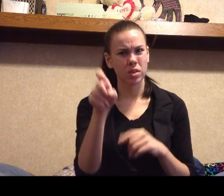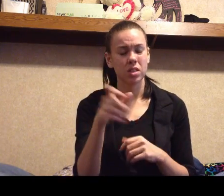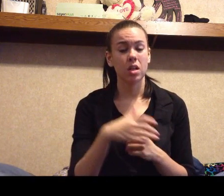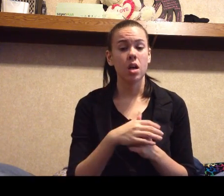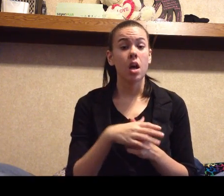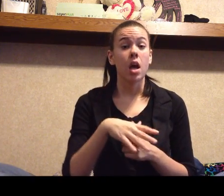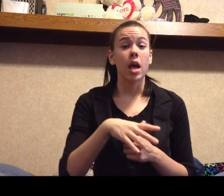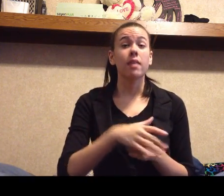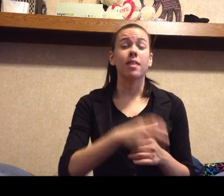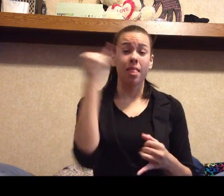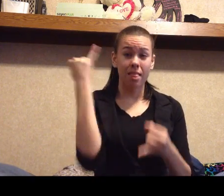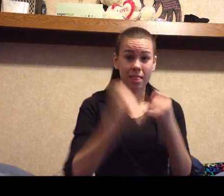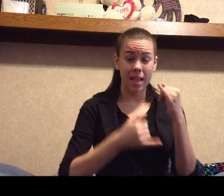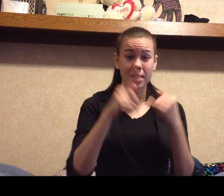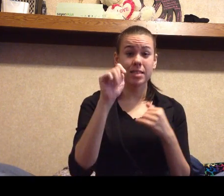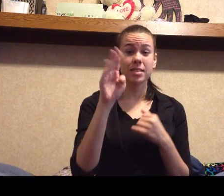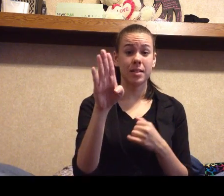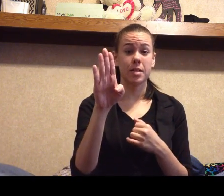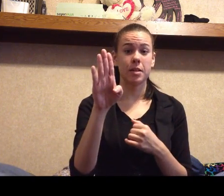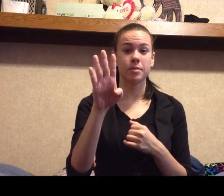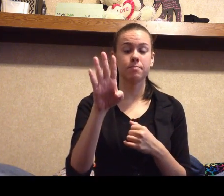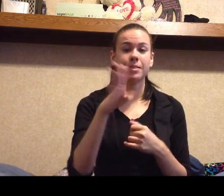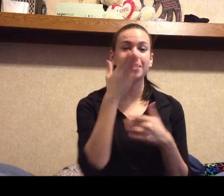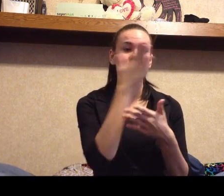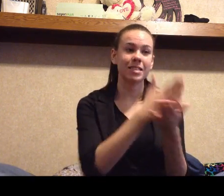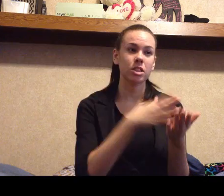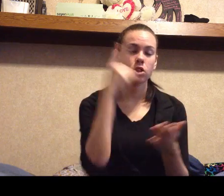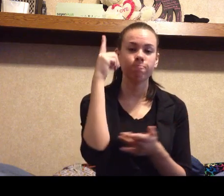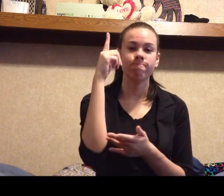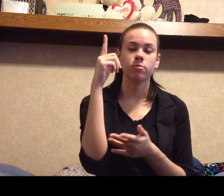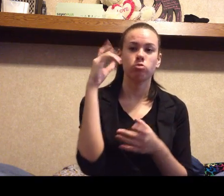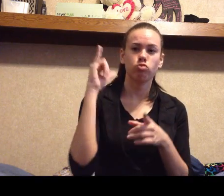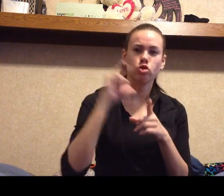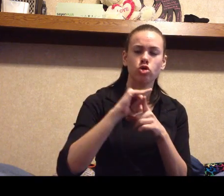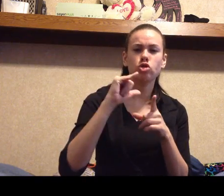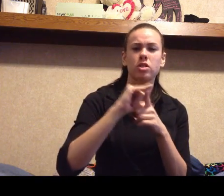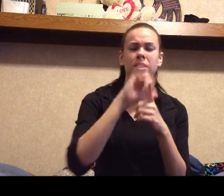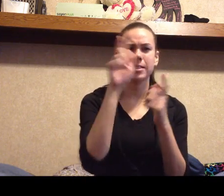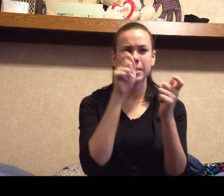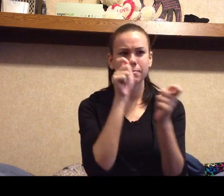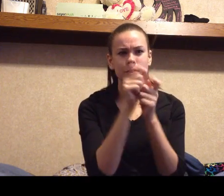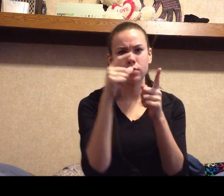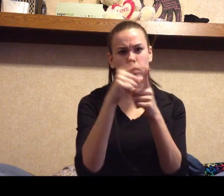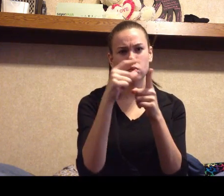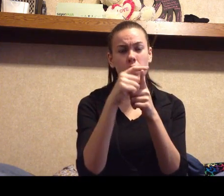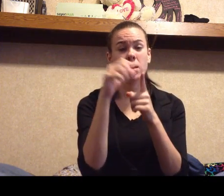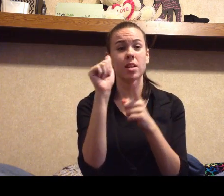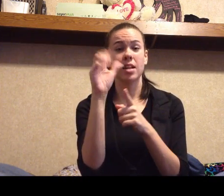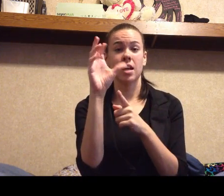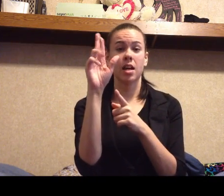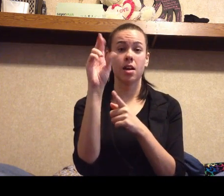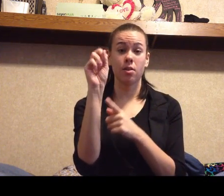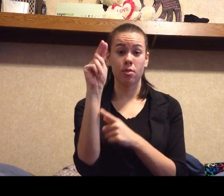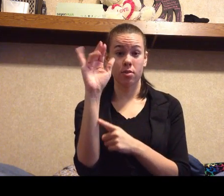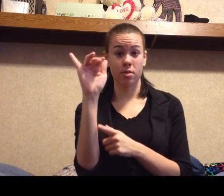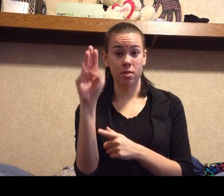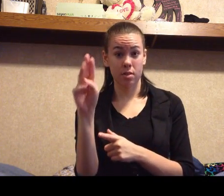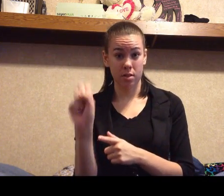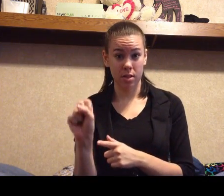will see a section that covers specific terminology, jargon, and acronyms used within the USCIS